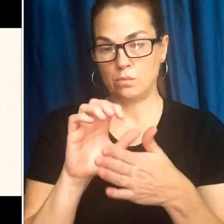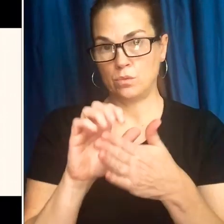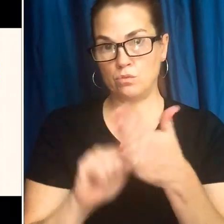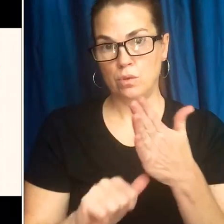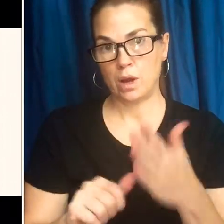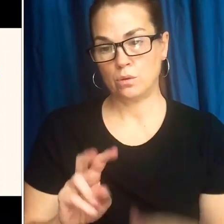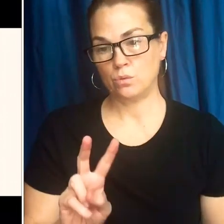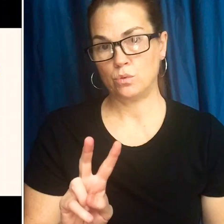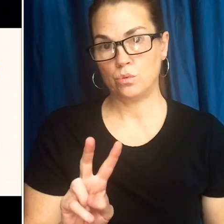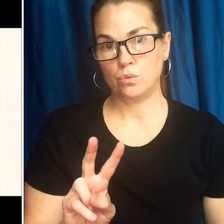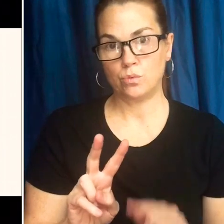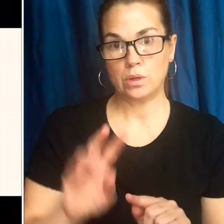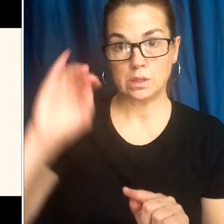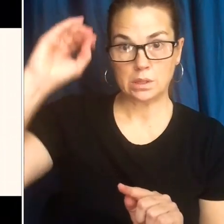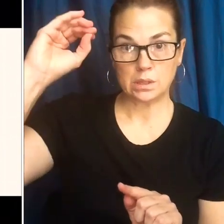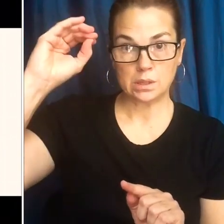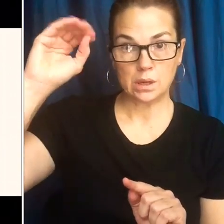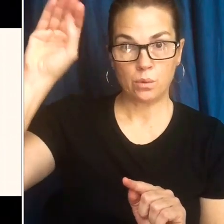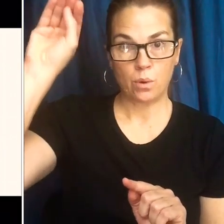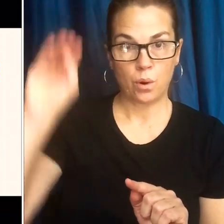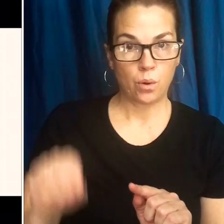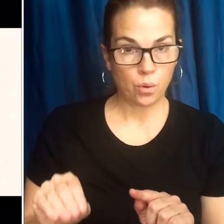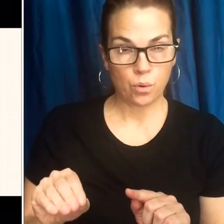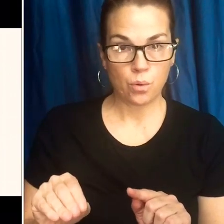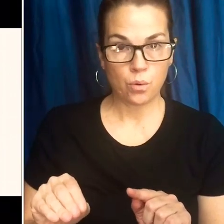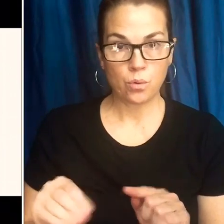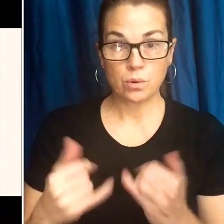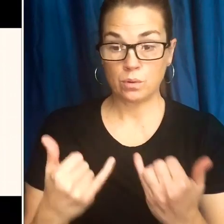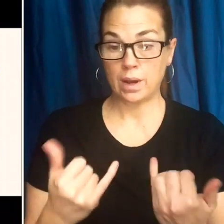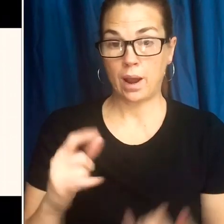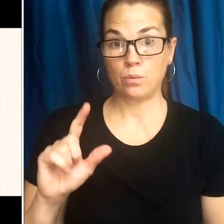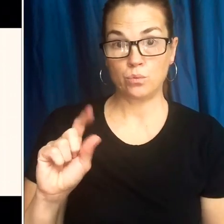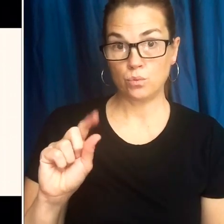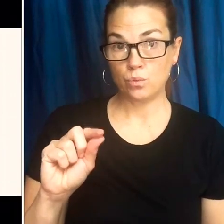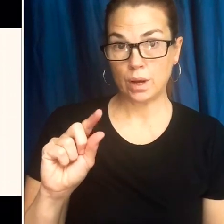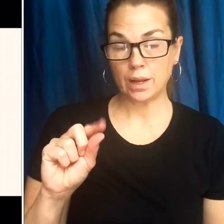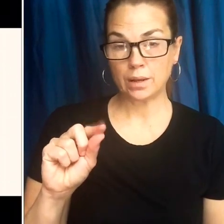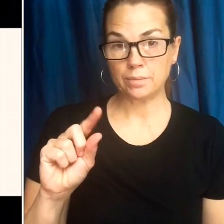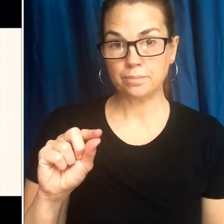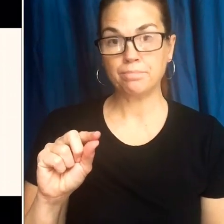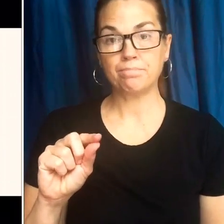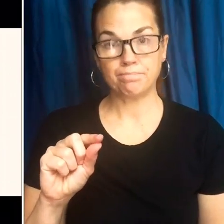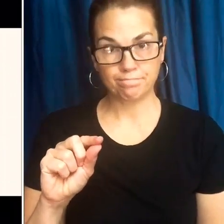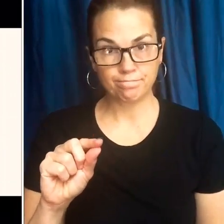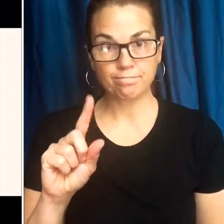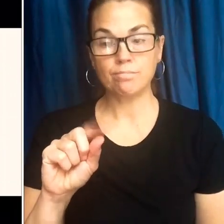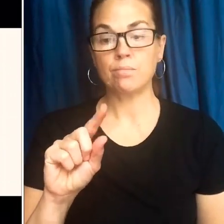make 5 groups of 4 from 20. And 20 minus 20